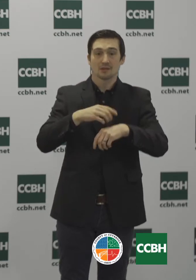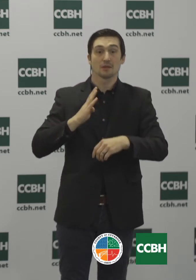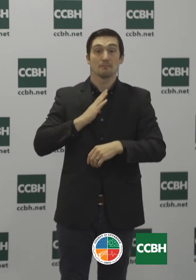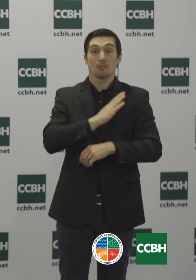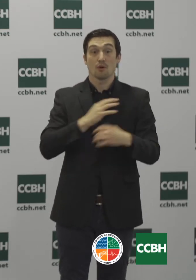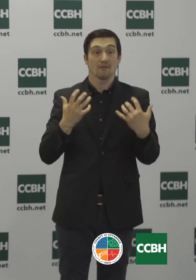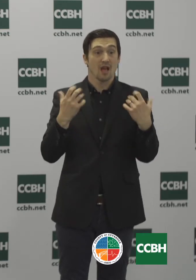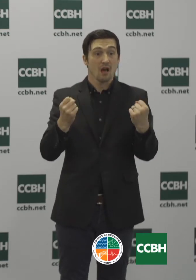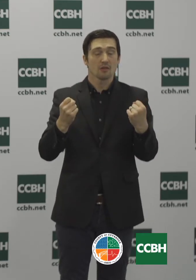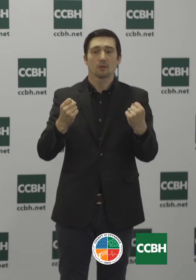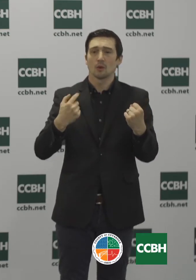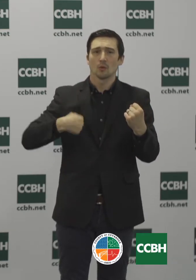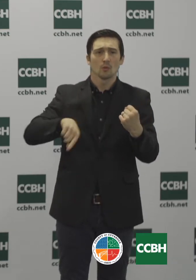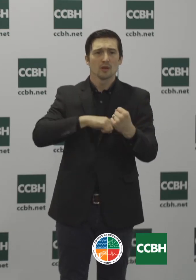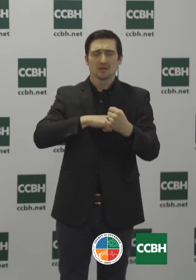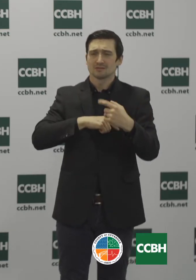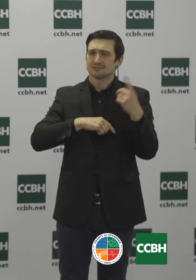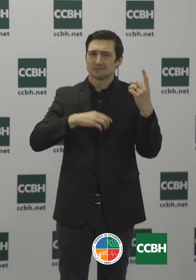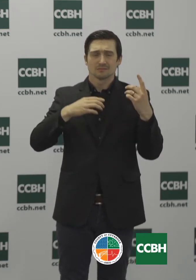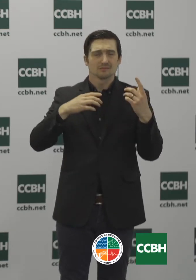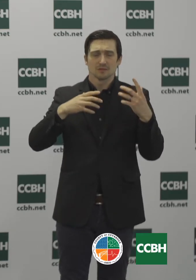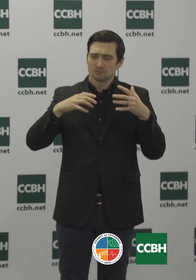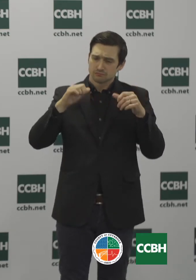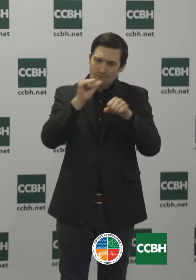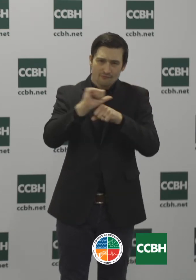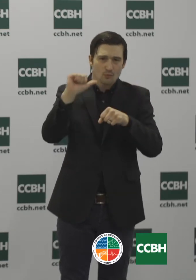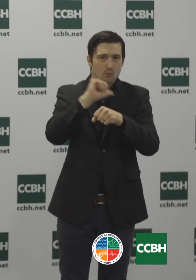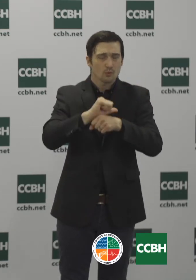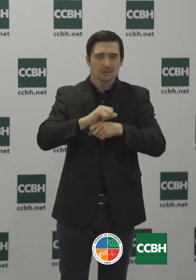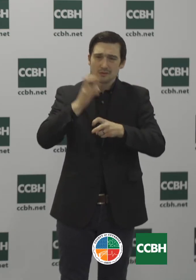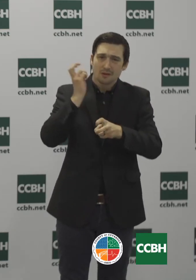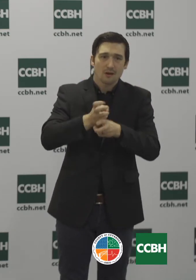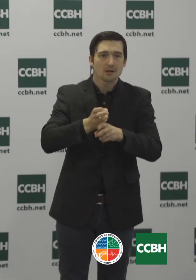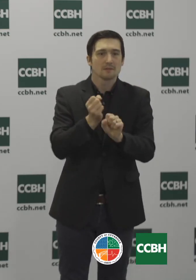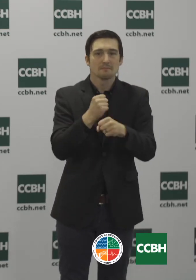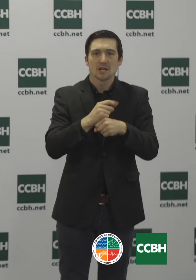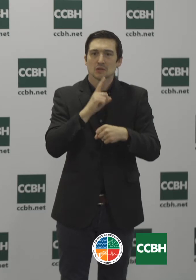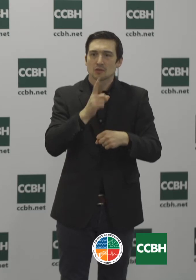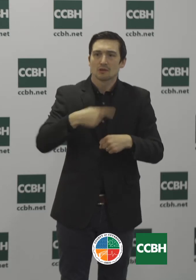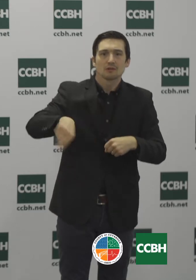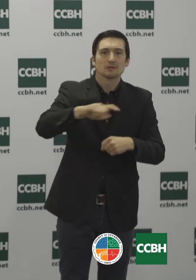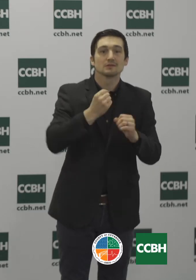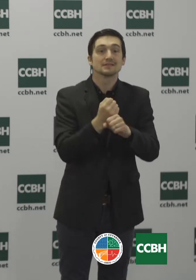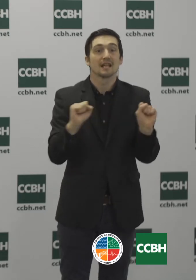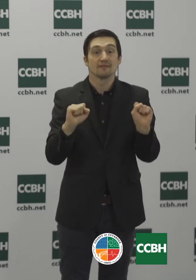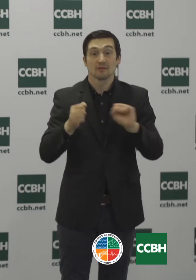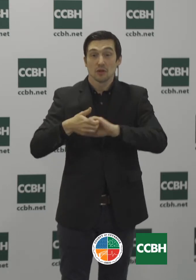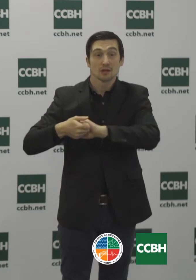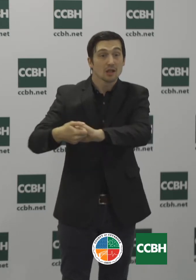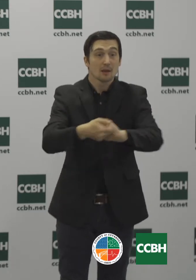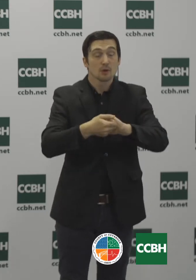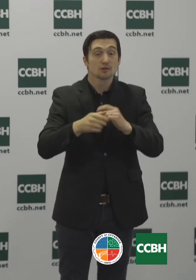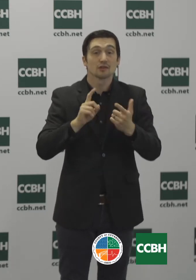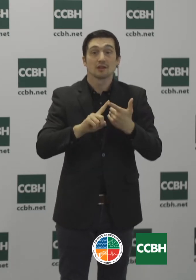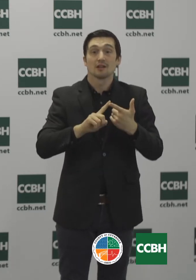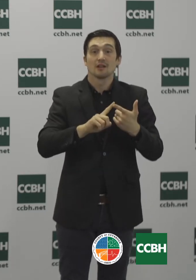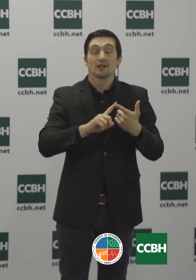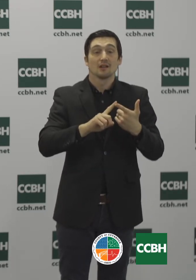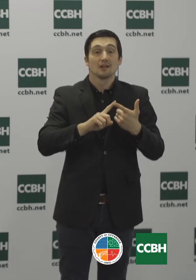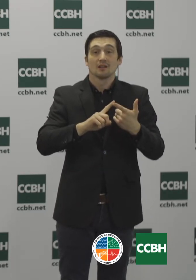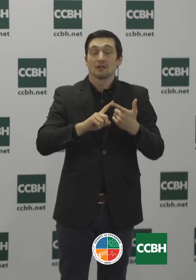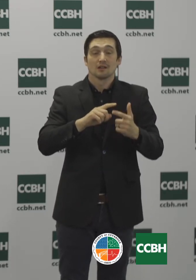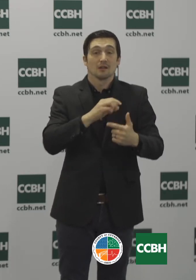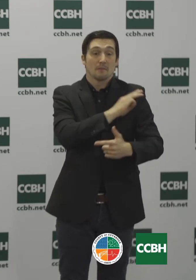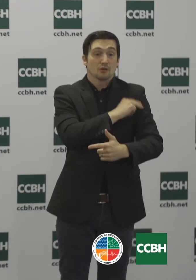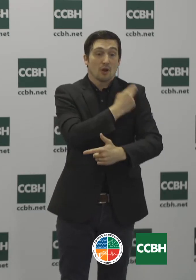working tirelessly to keep us safe. So this collaboration that you see between the county, Metro, and the Board of Health